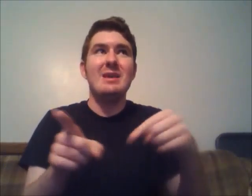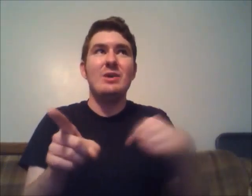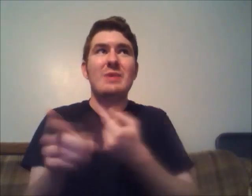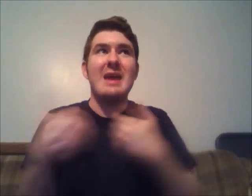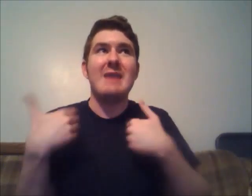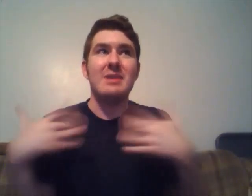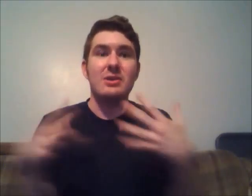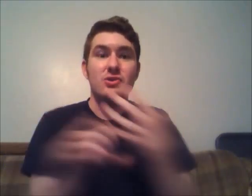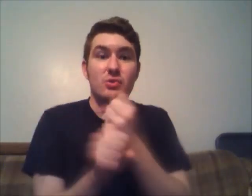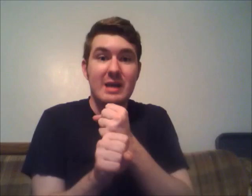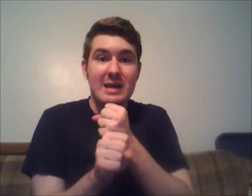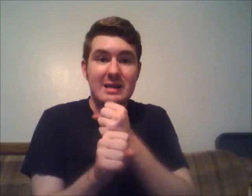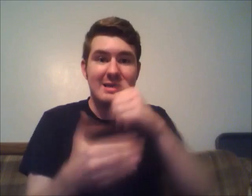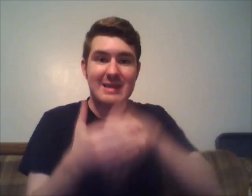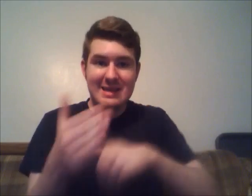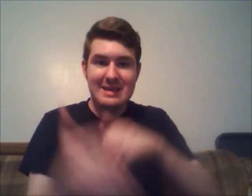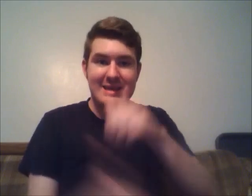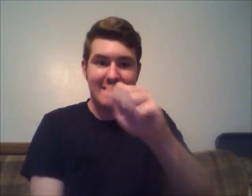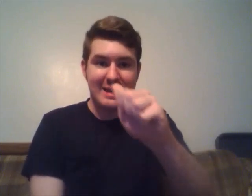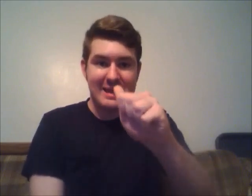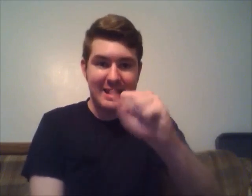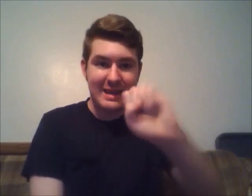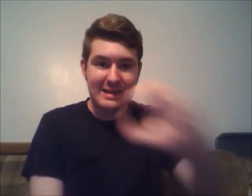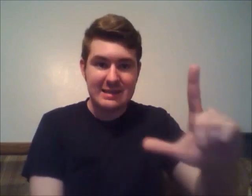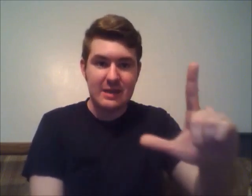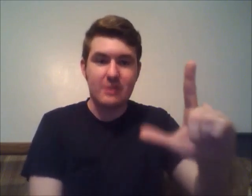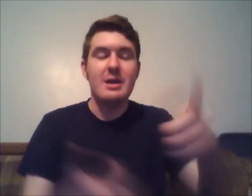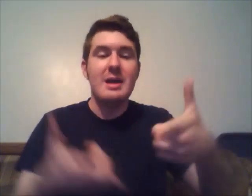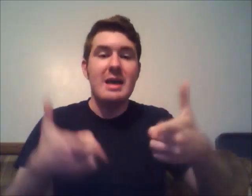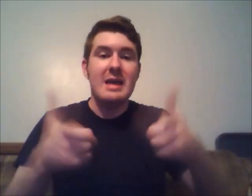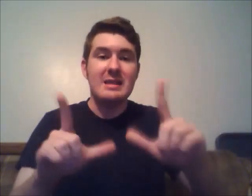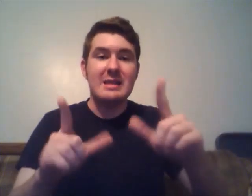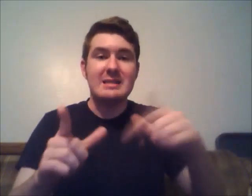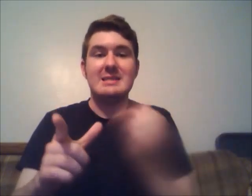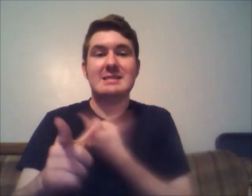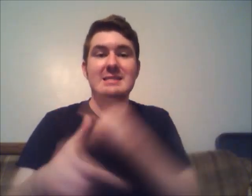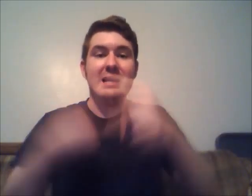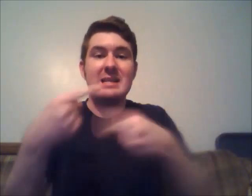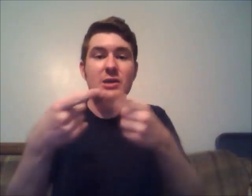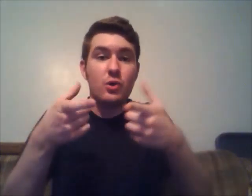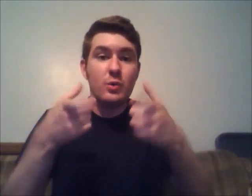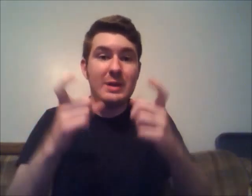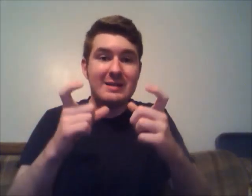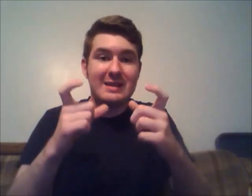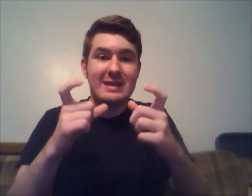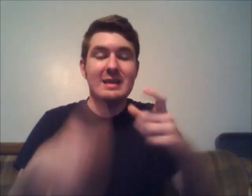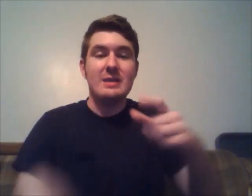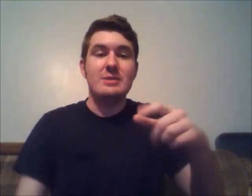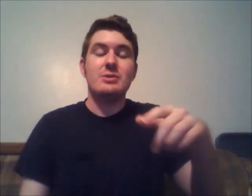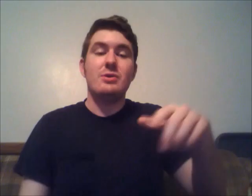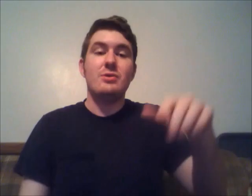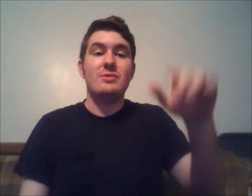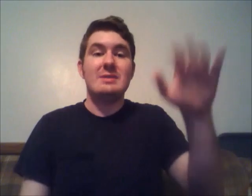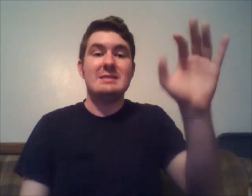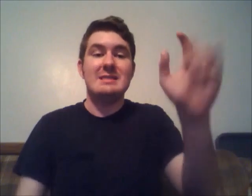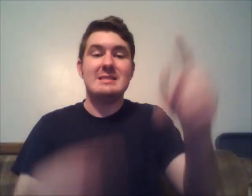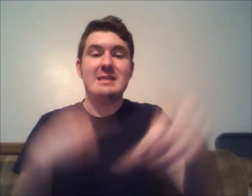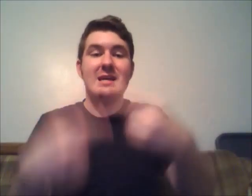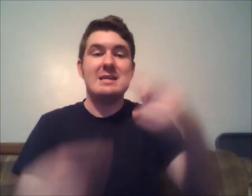we have a shortcut in ASL, and it lets us sign it quickly. So the sign